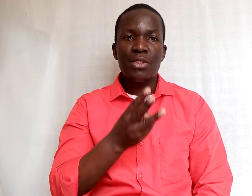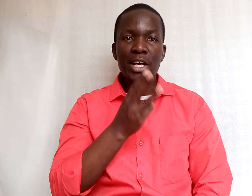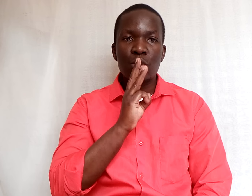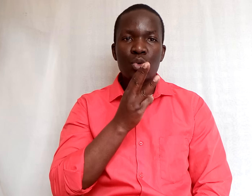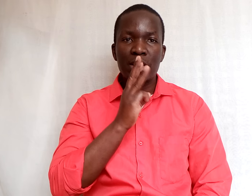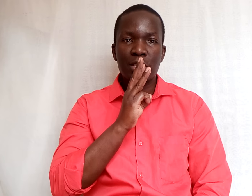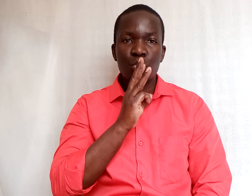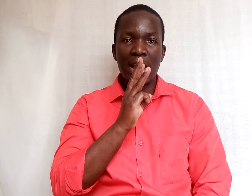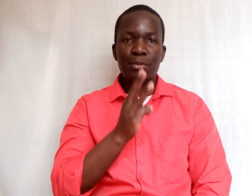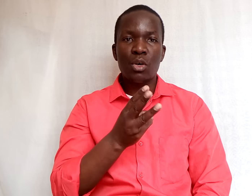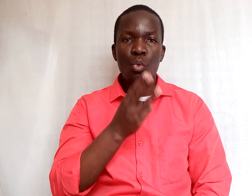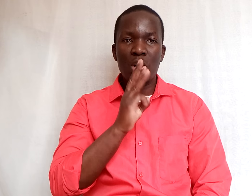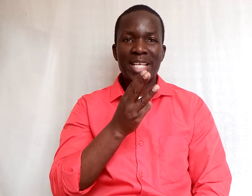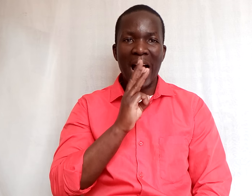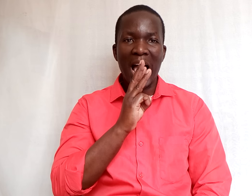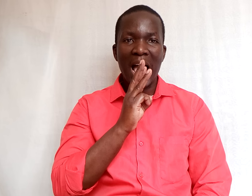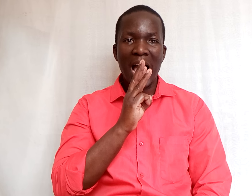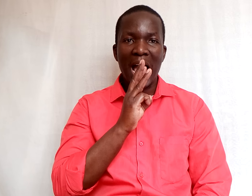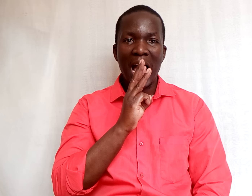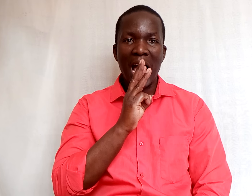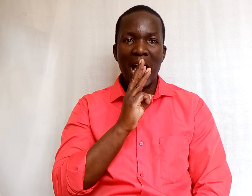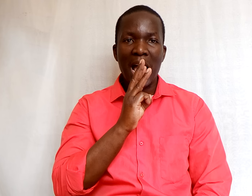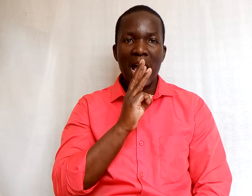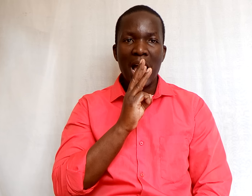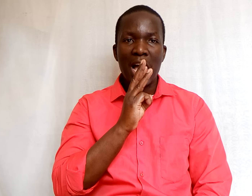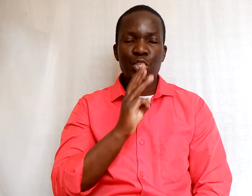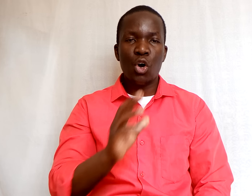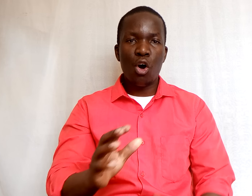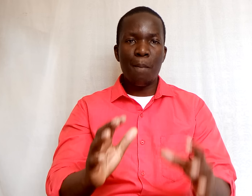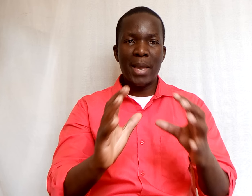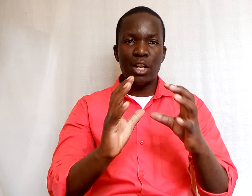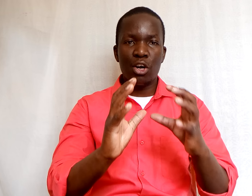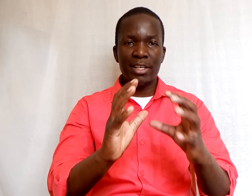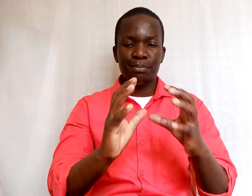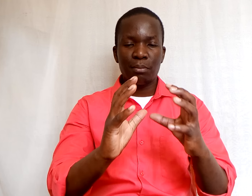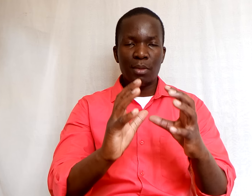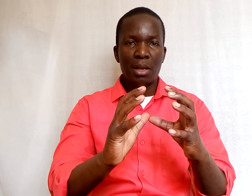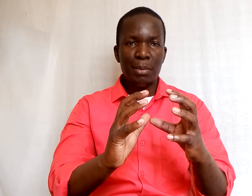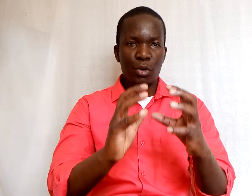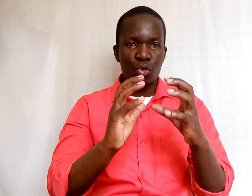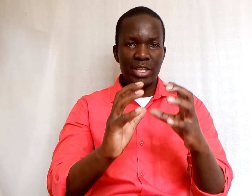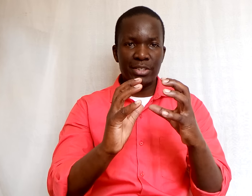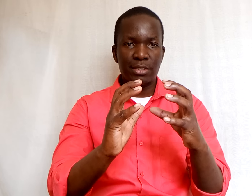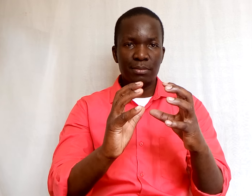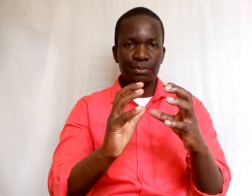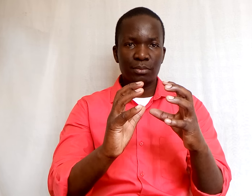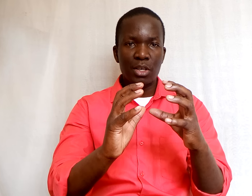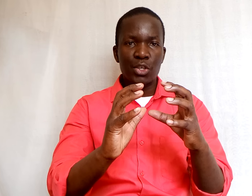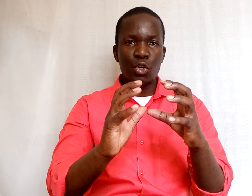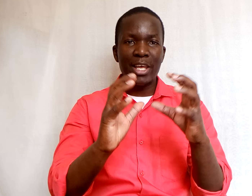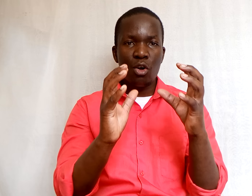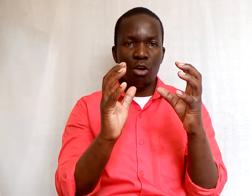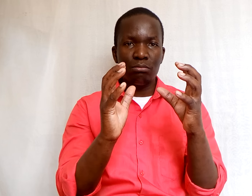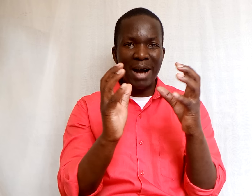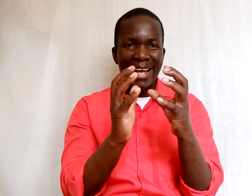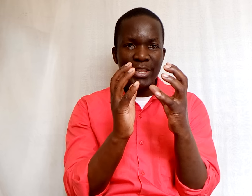then you do this 2 times, water. So melon, people do this. So they combine these